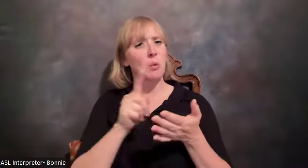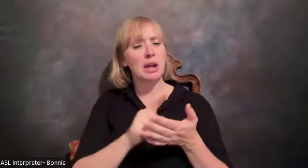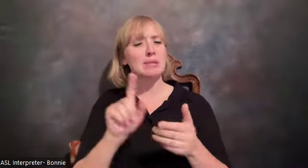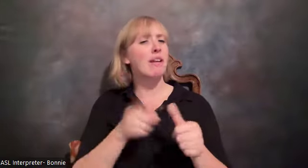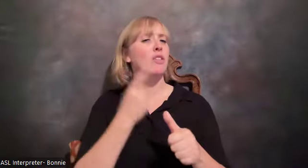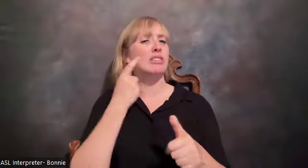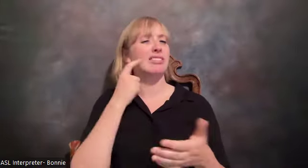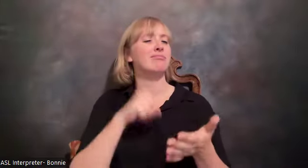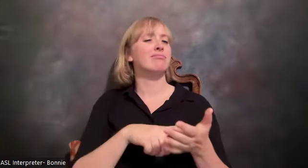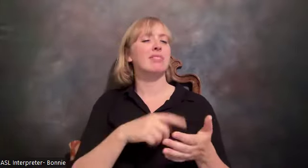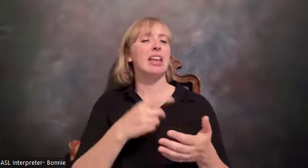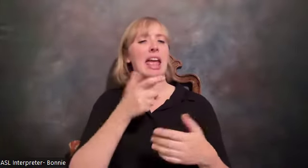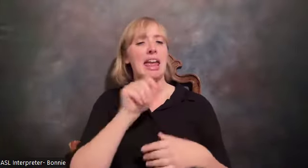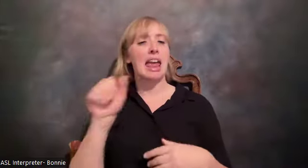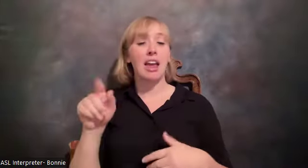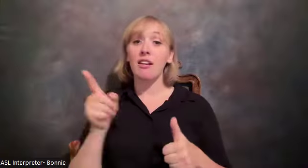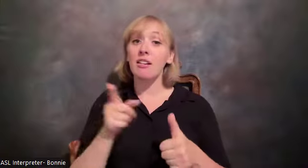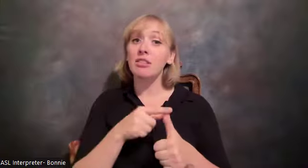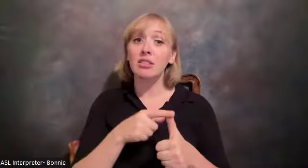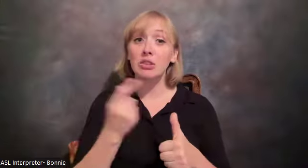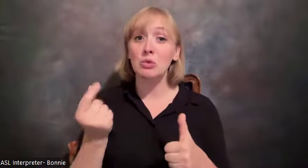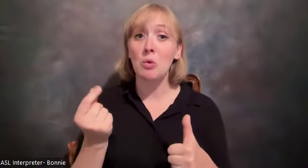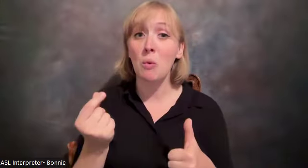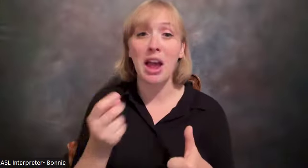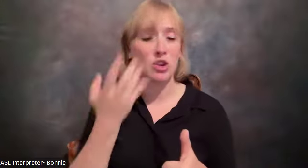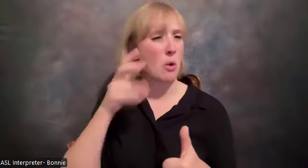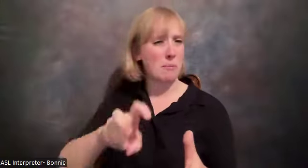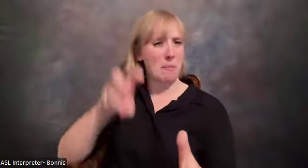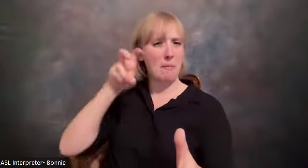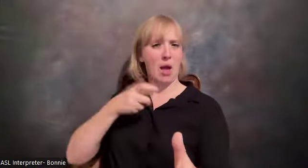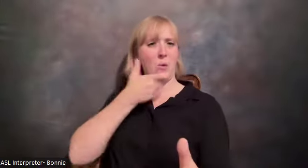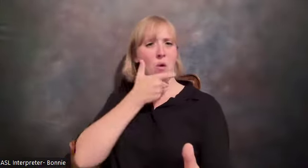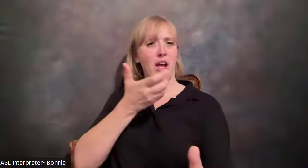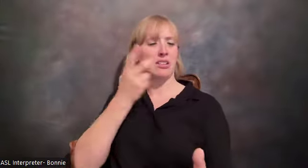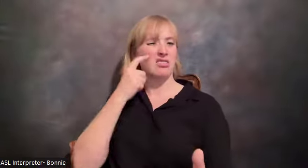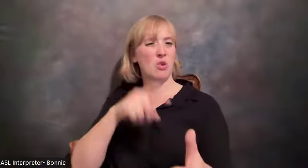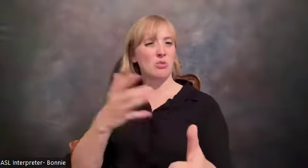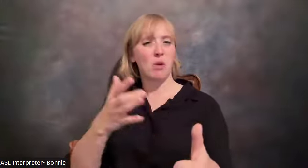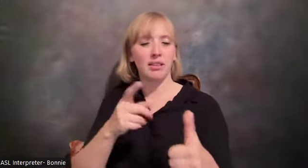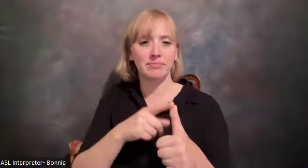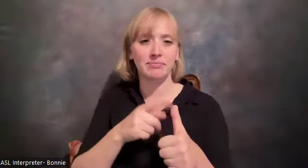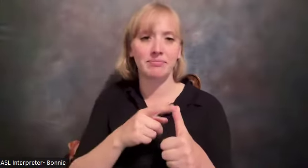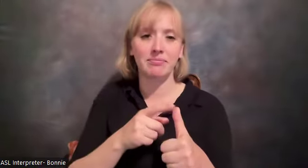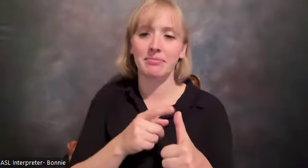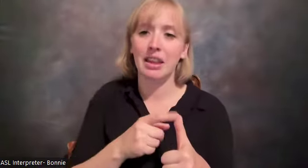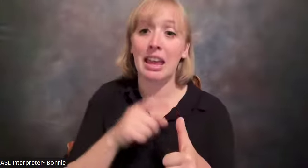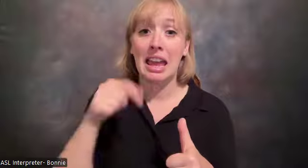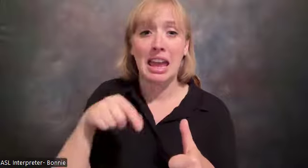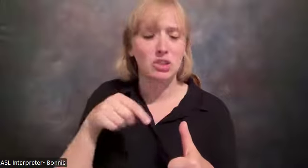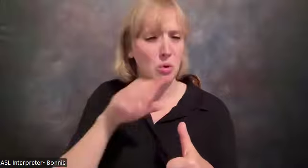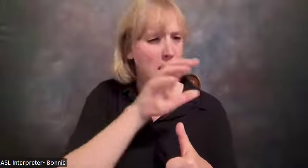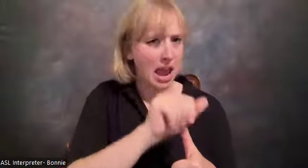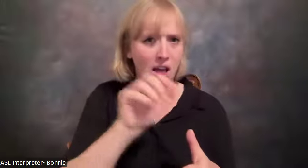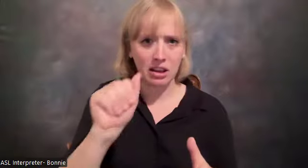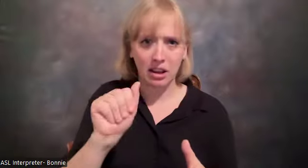of AA. The first thing that I noticed, sitting there in the back, was that, okay, once again, I'm in a situation where alcohol has been